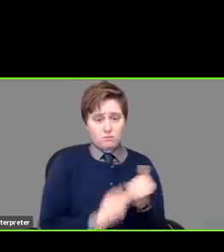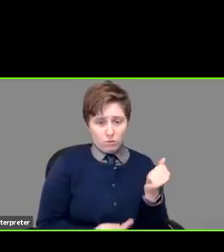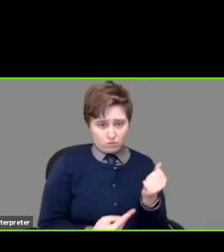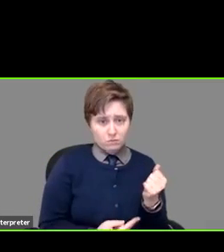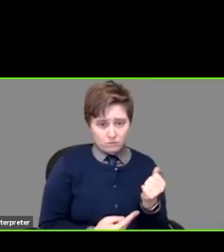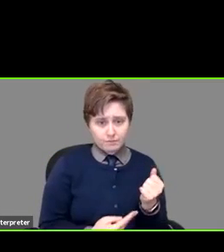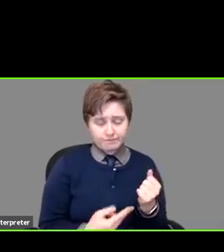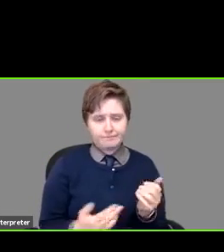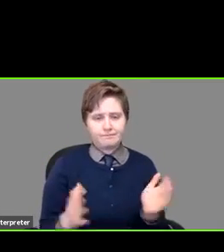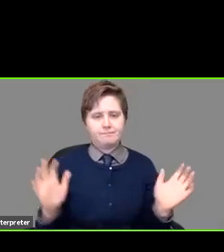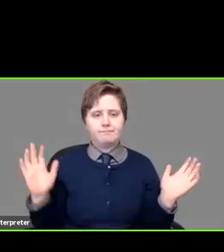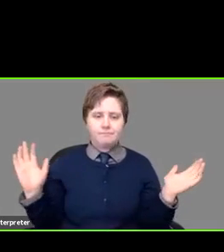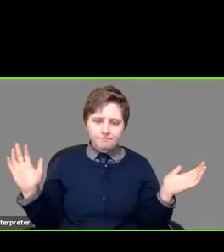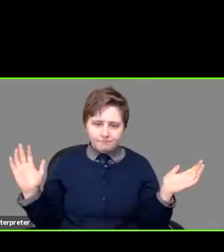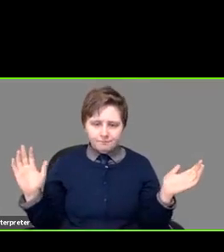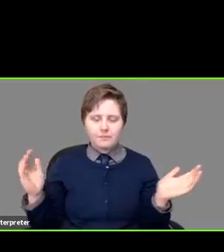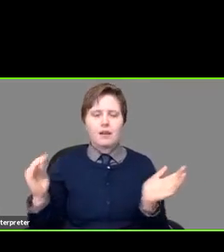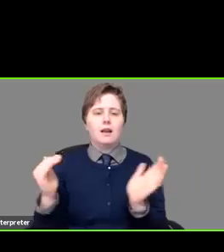Again, the